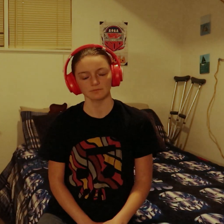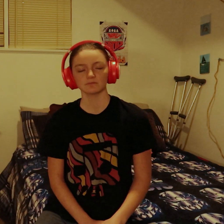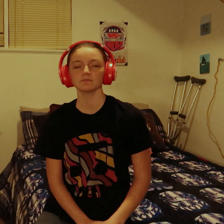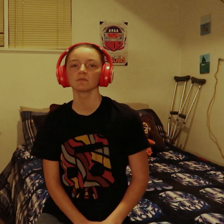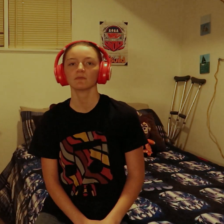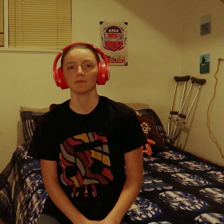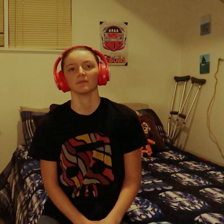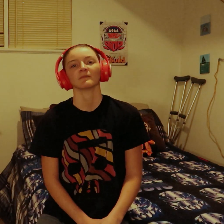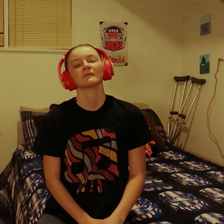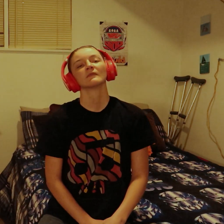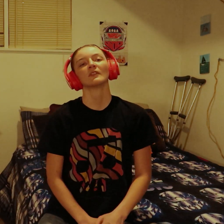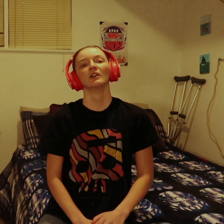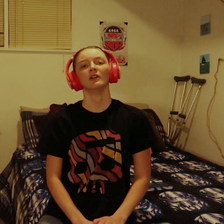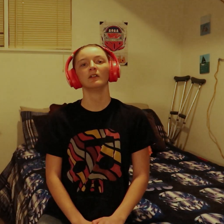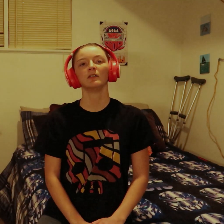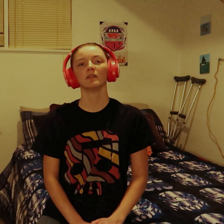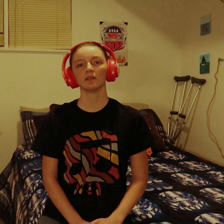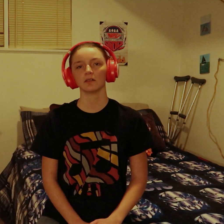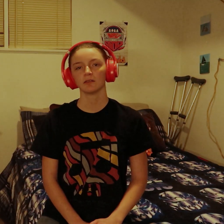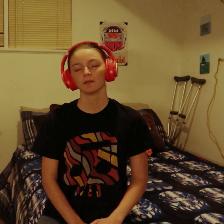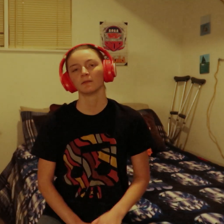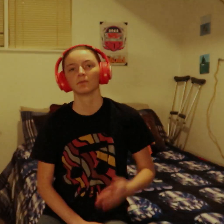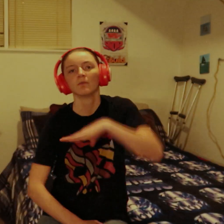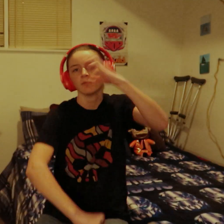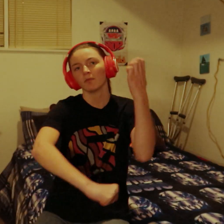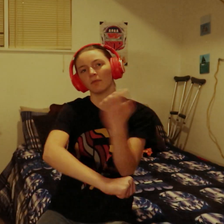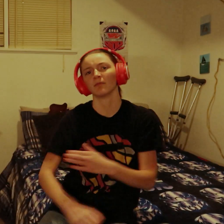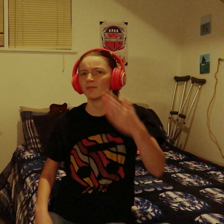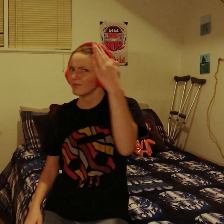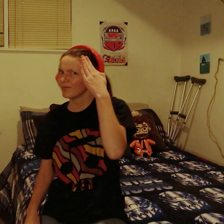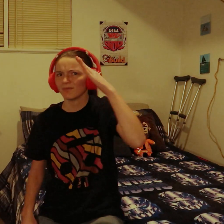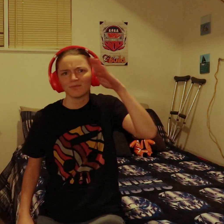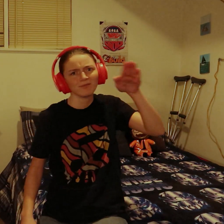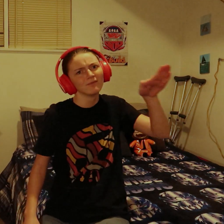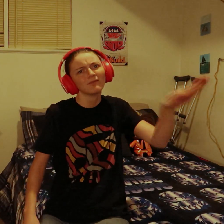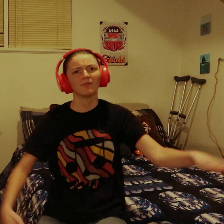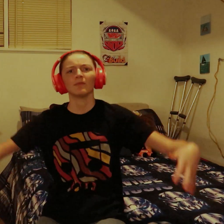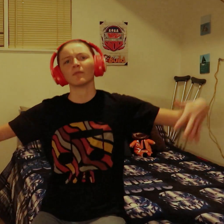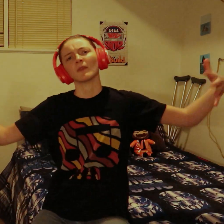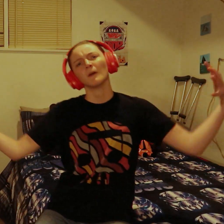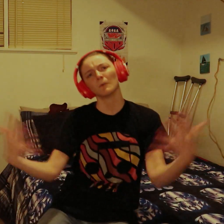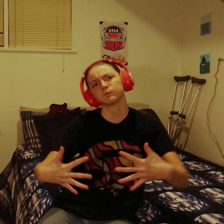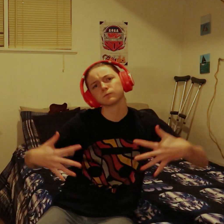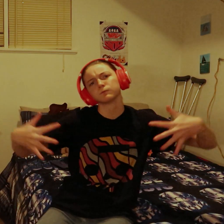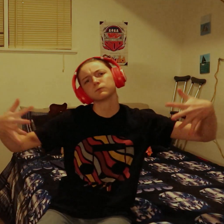The day's coming when I won't need him. I hardly know my own power, it's frightening.